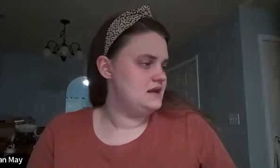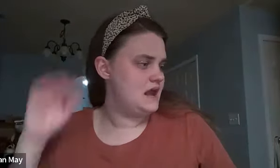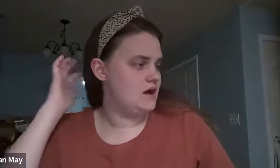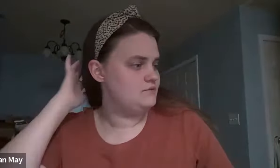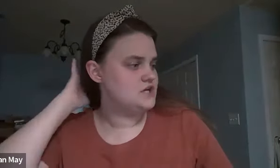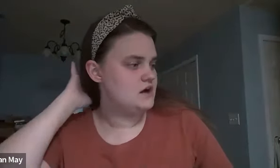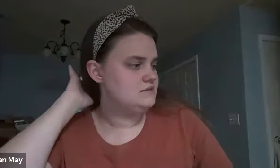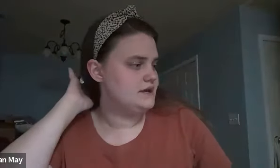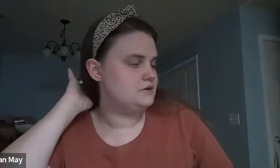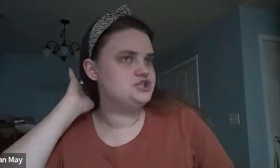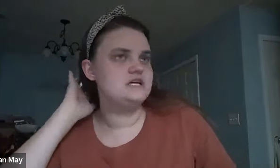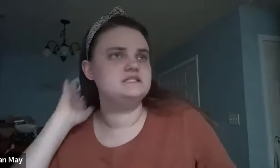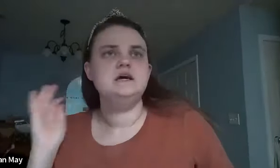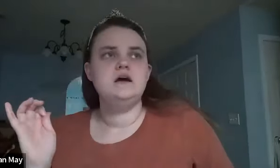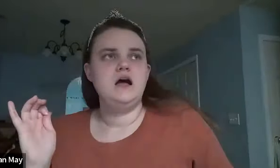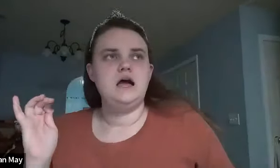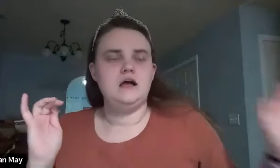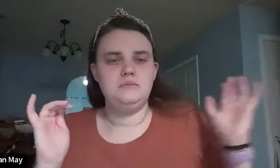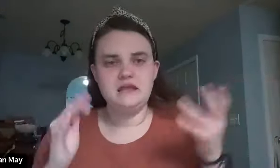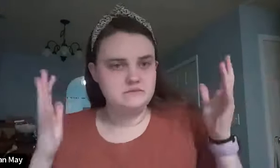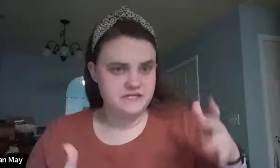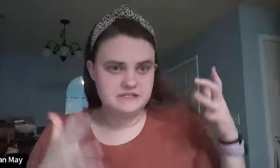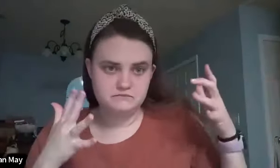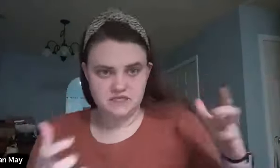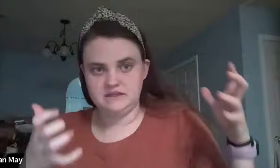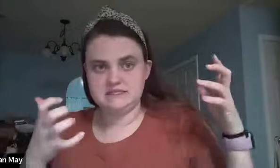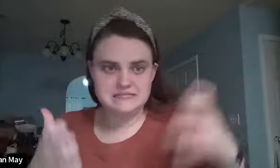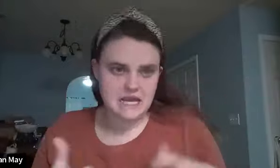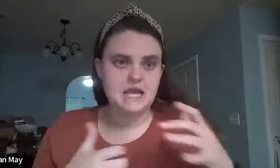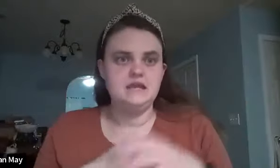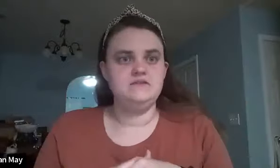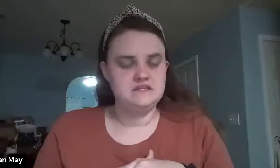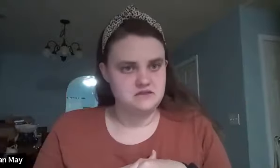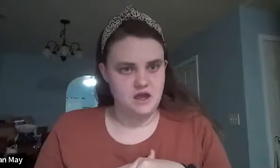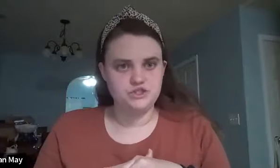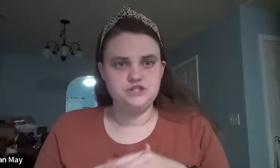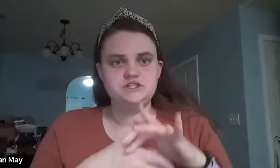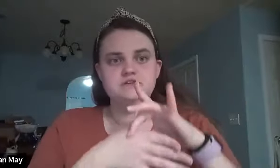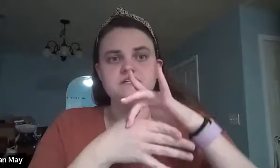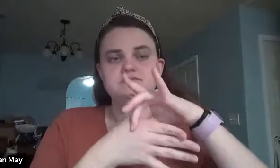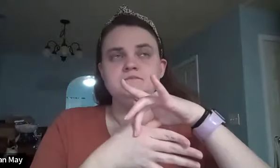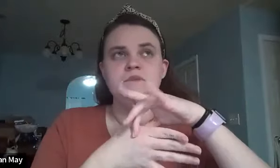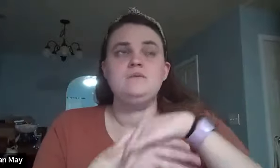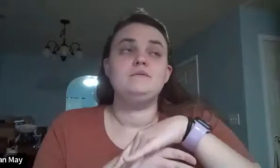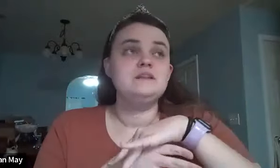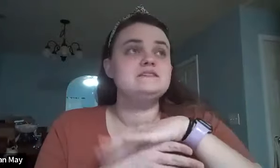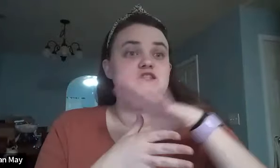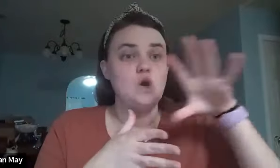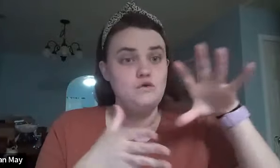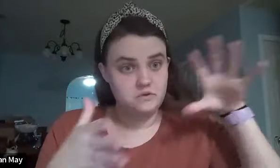Now, if we're talking about just a plain piece of meat, like steak and things like that, what you do is, well, really, this is the overall